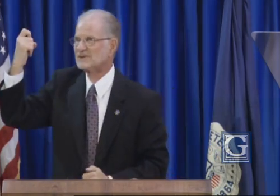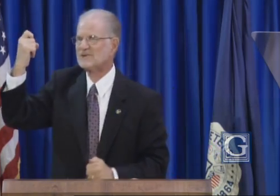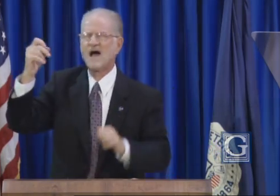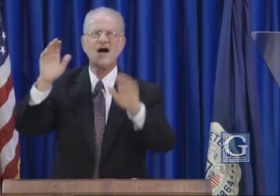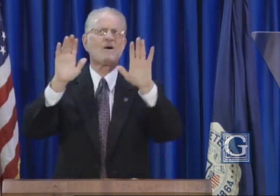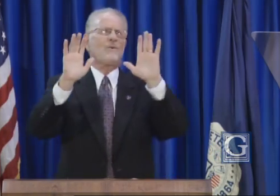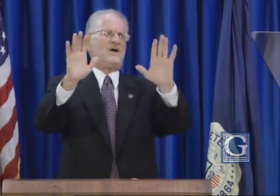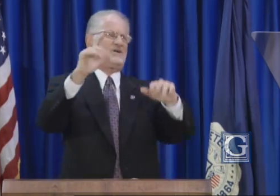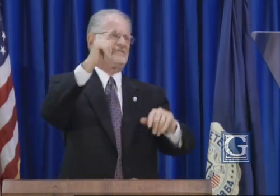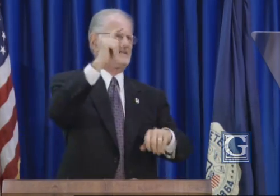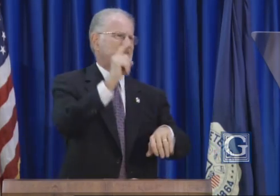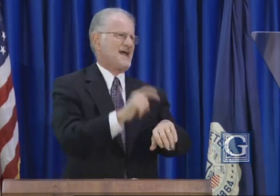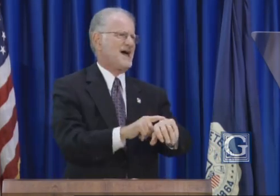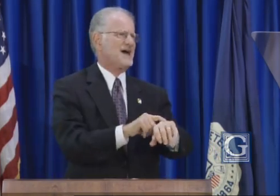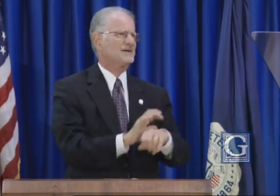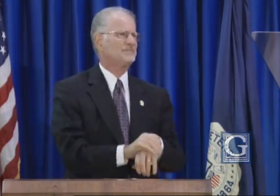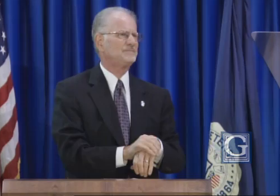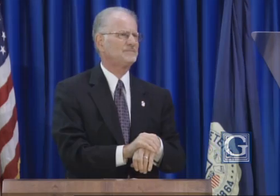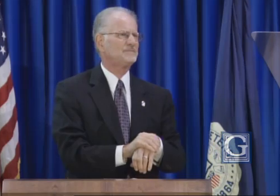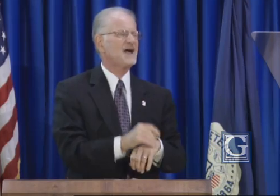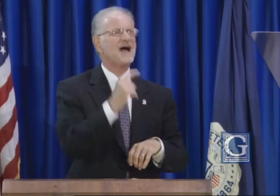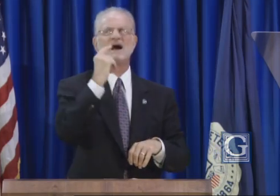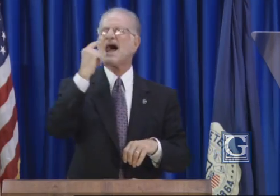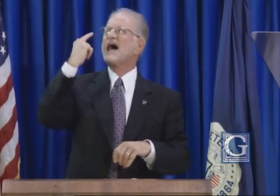Well, it's the end of summer. A wonderful time.